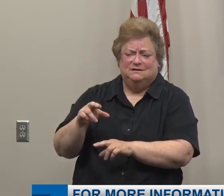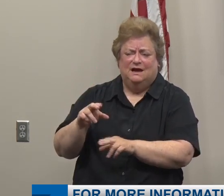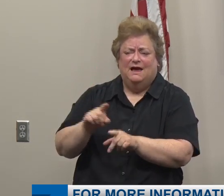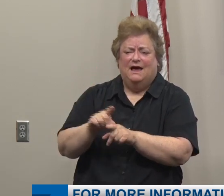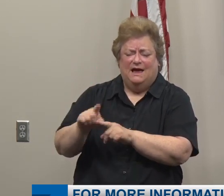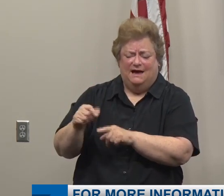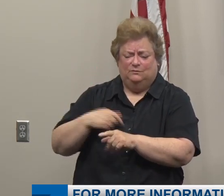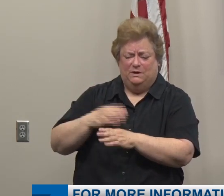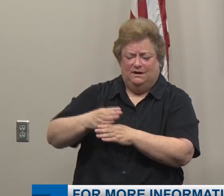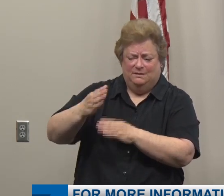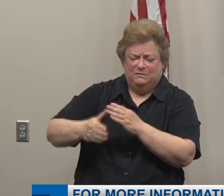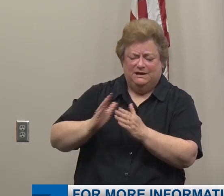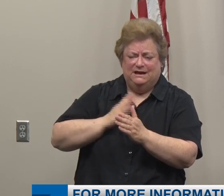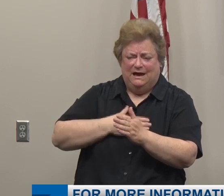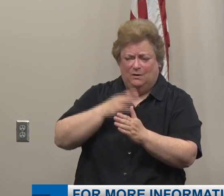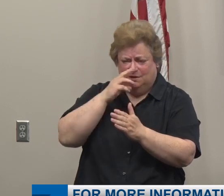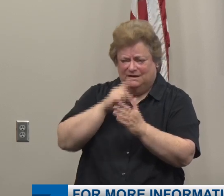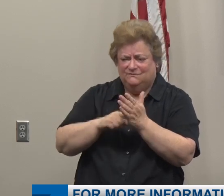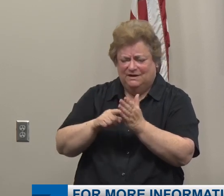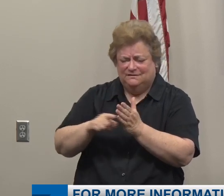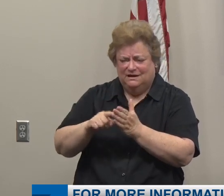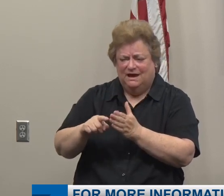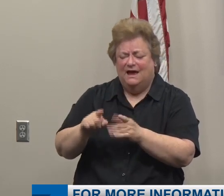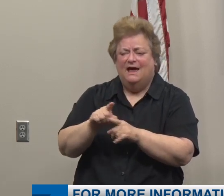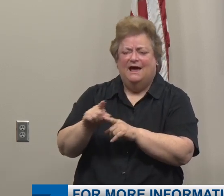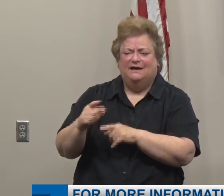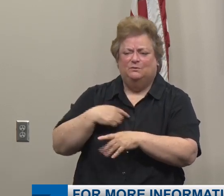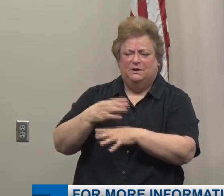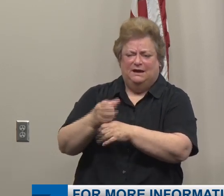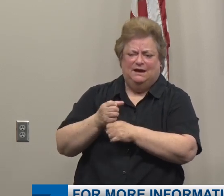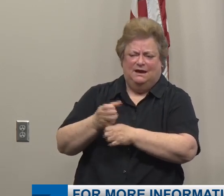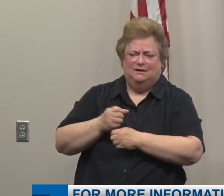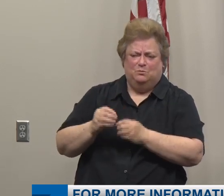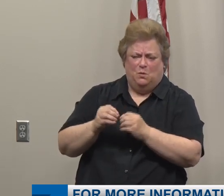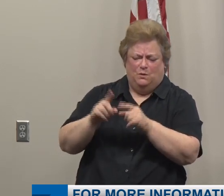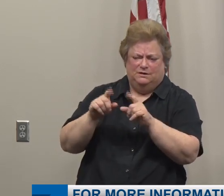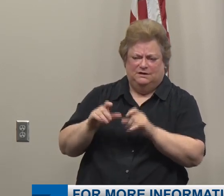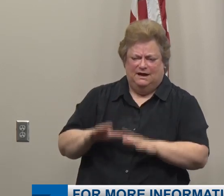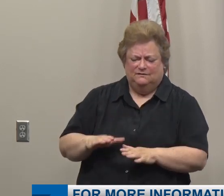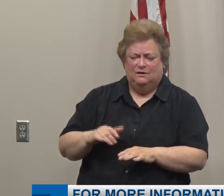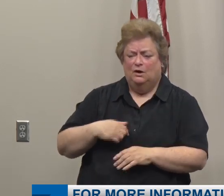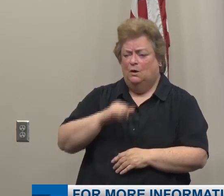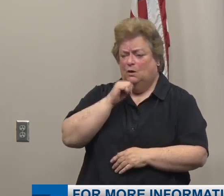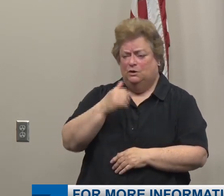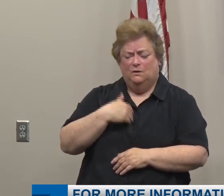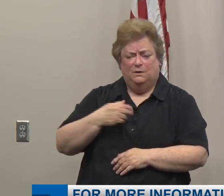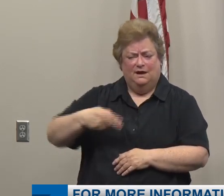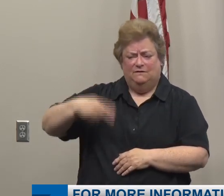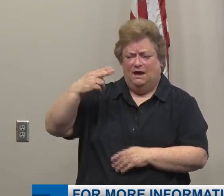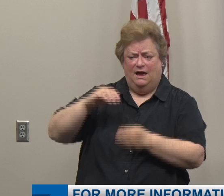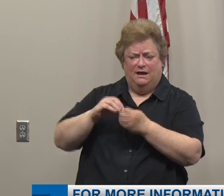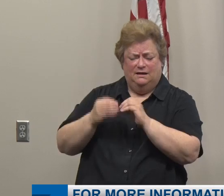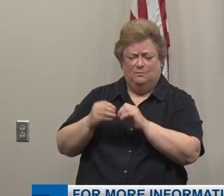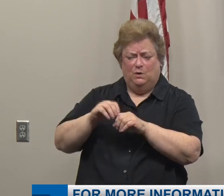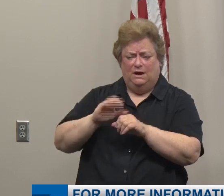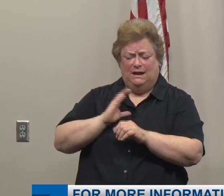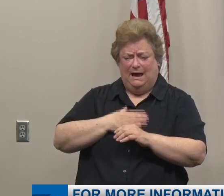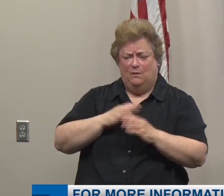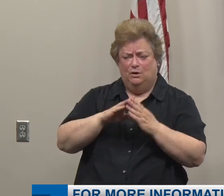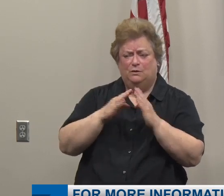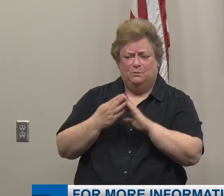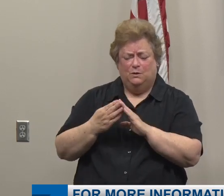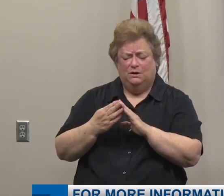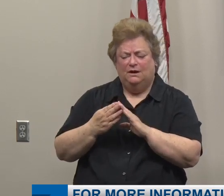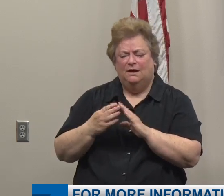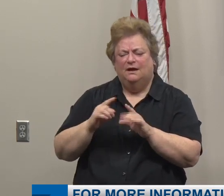we complete investigation and as more tests come in we don't have a high number in our community but